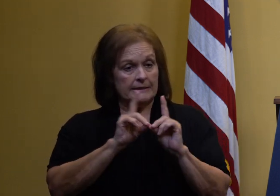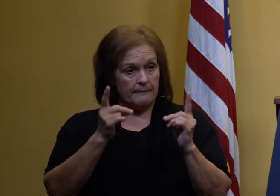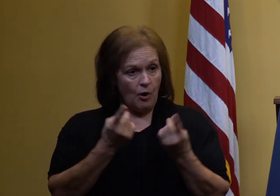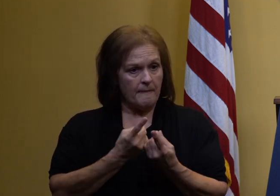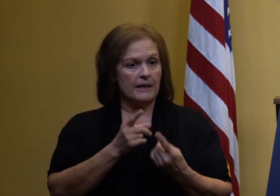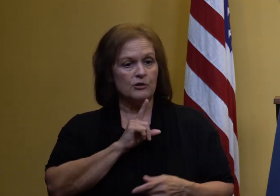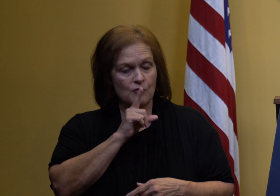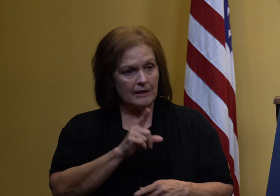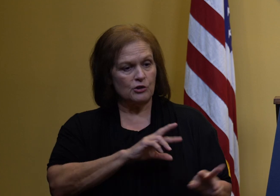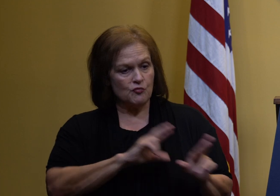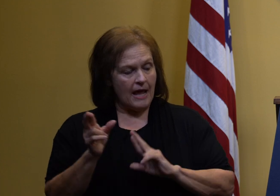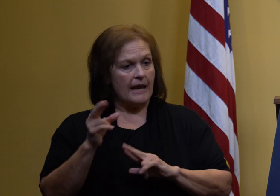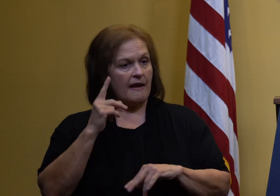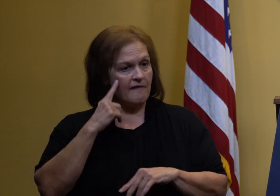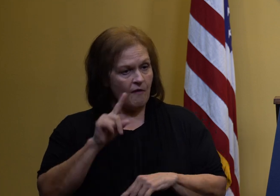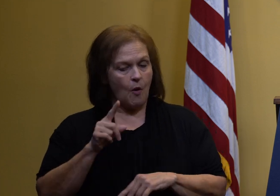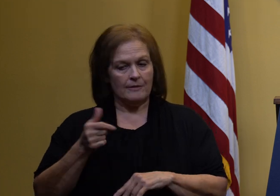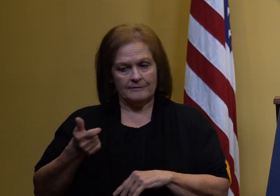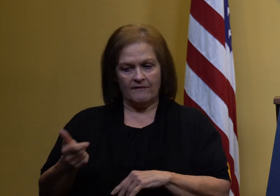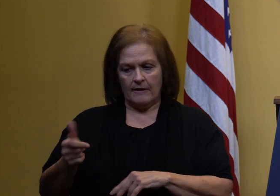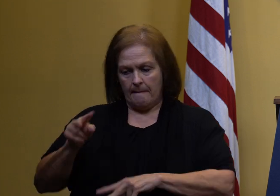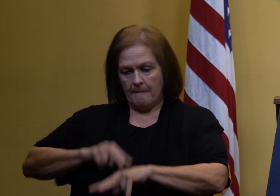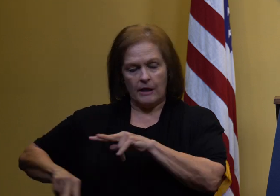Department is ready for self-monitoring.